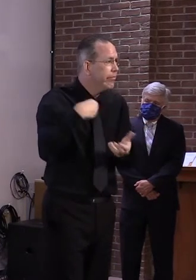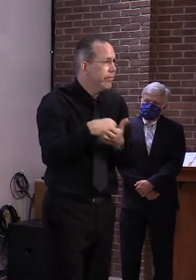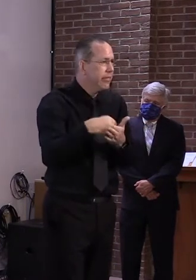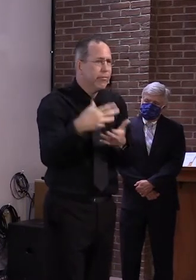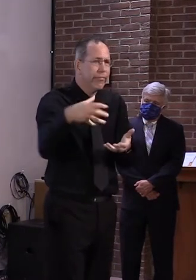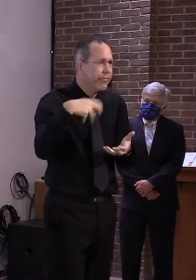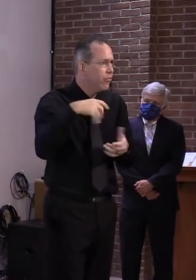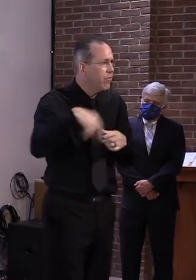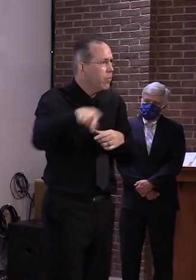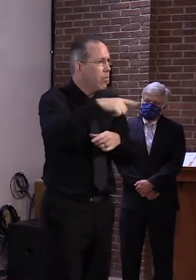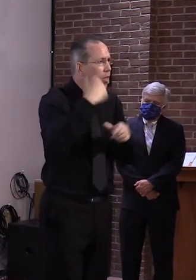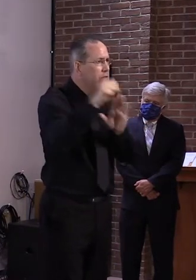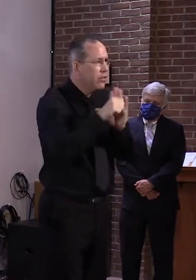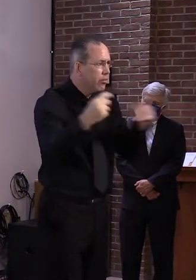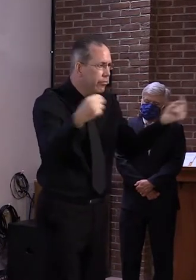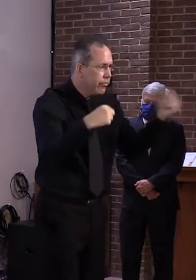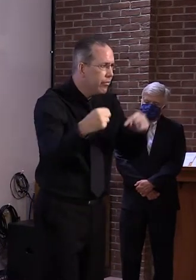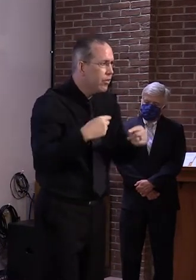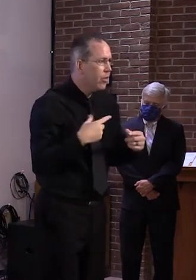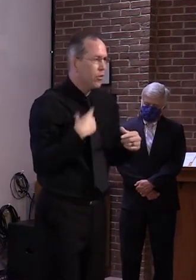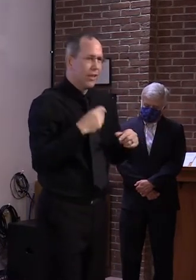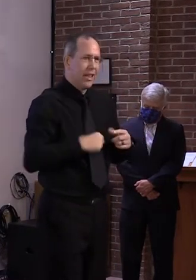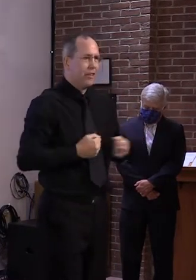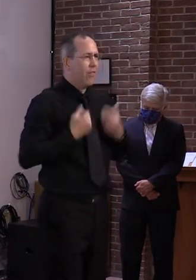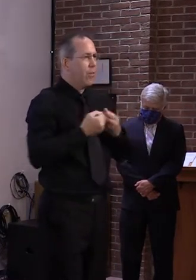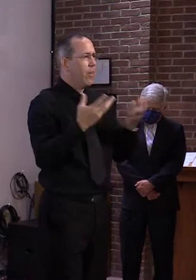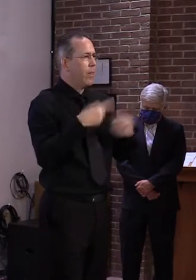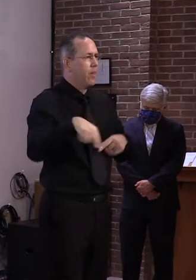any way possible to prevent